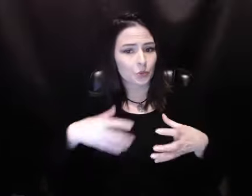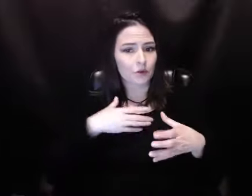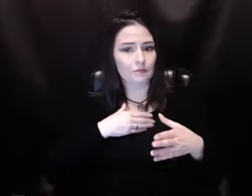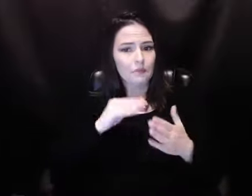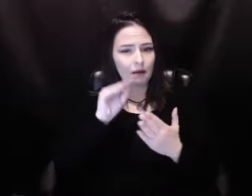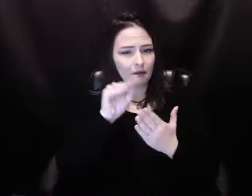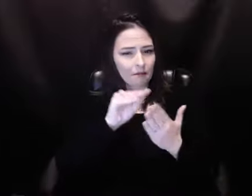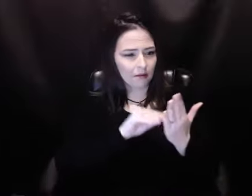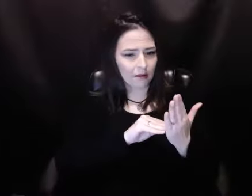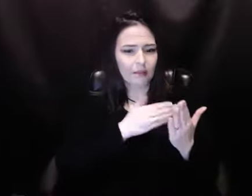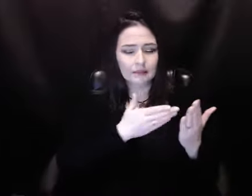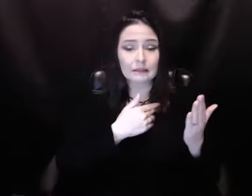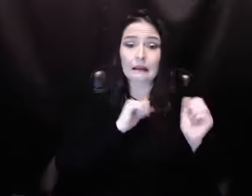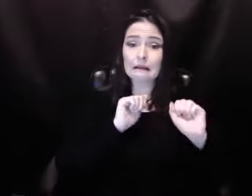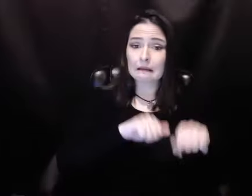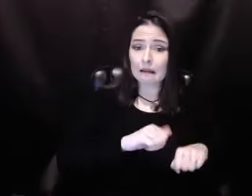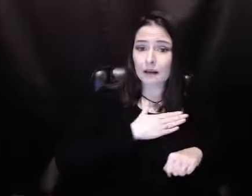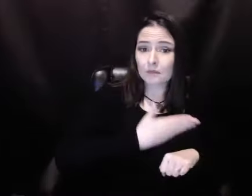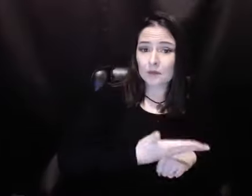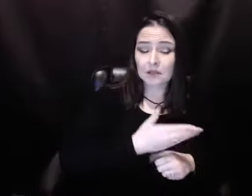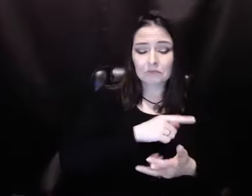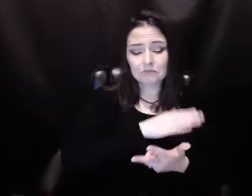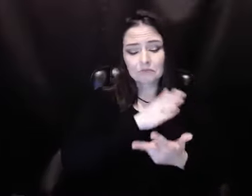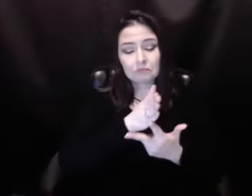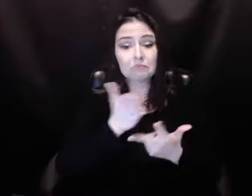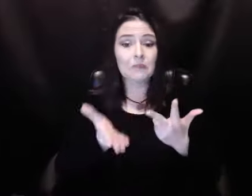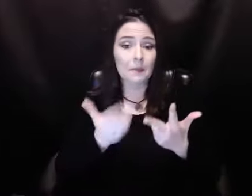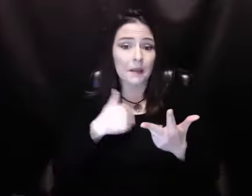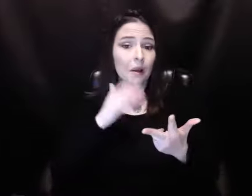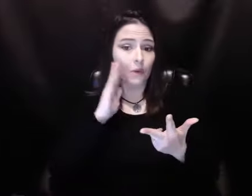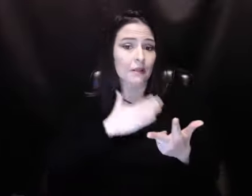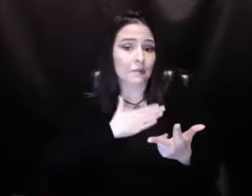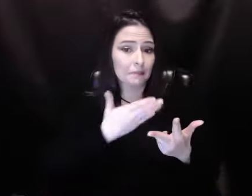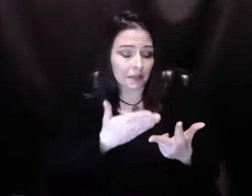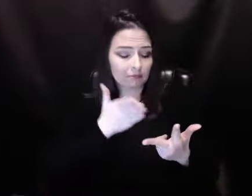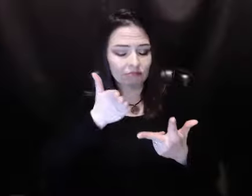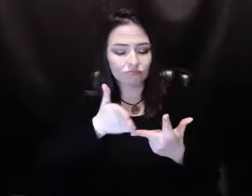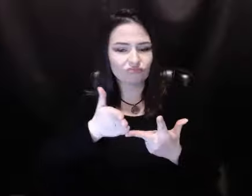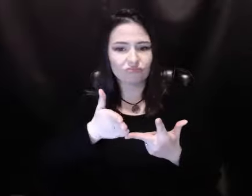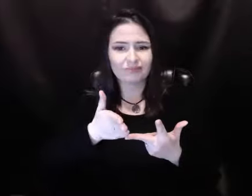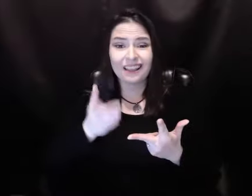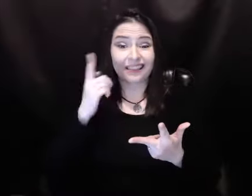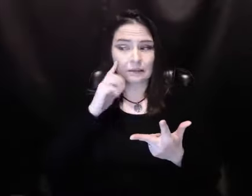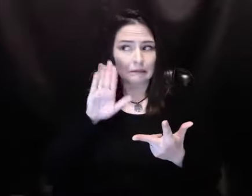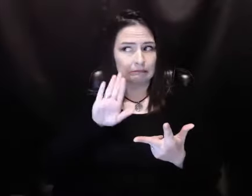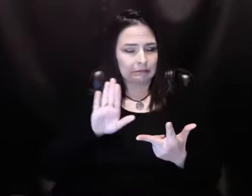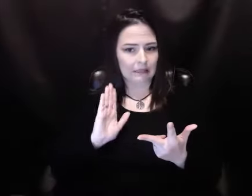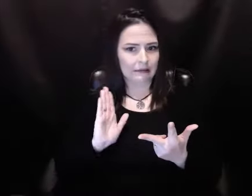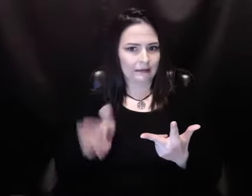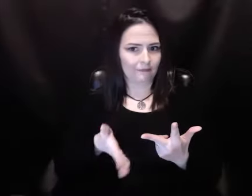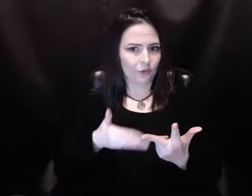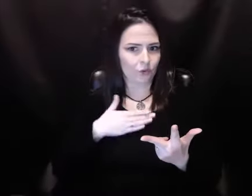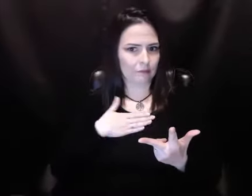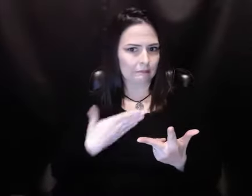final part of this step. I had to admit to another human being the exact nature of my wrongs. With